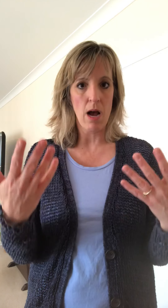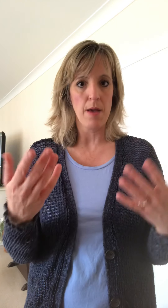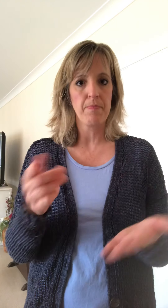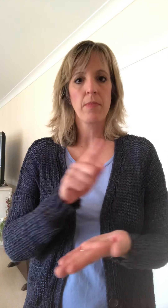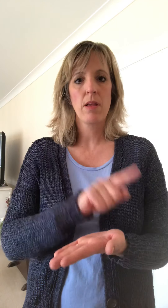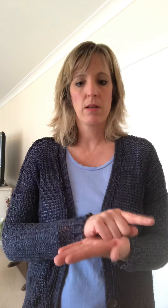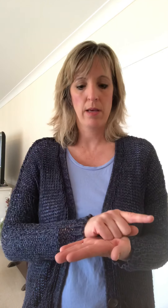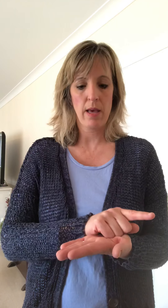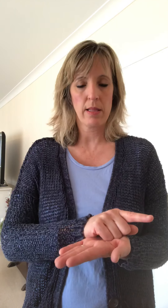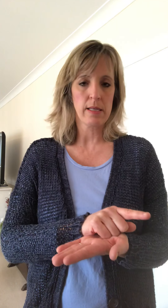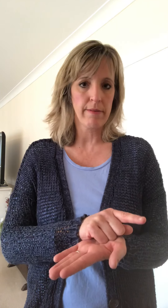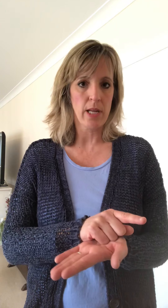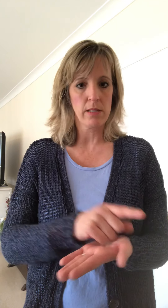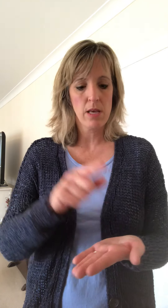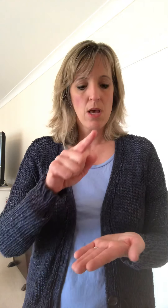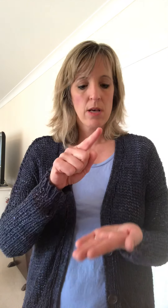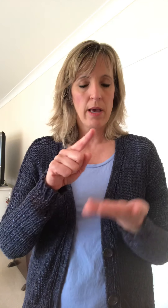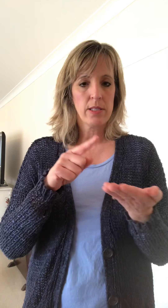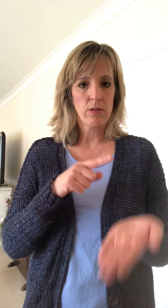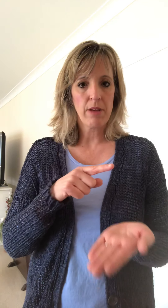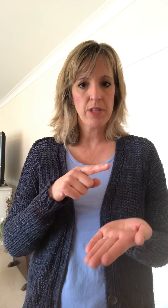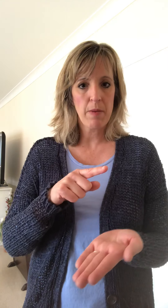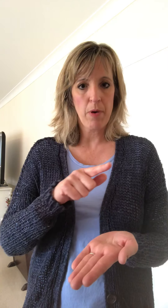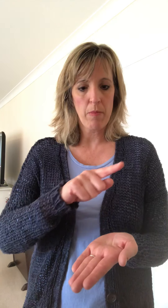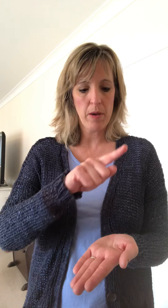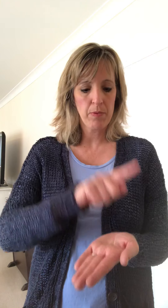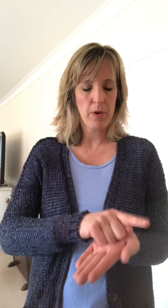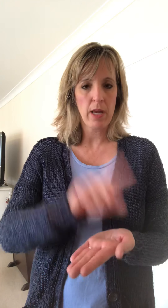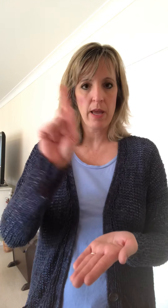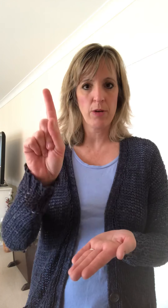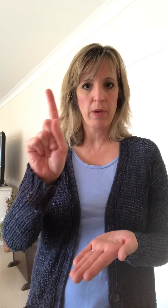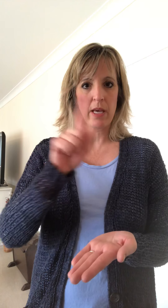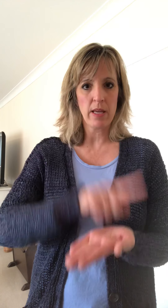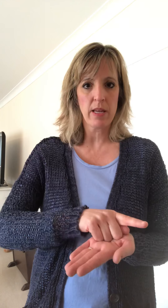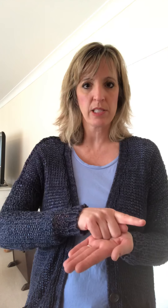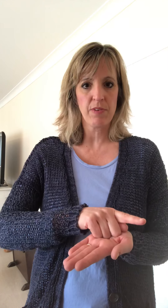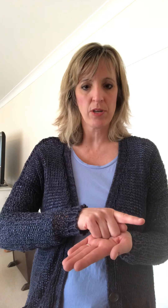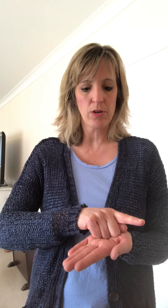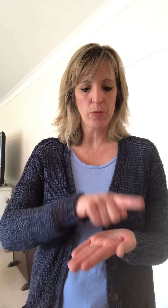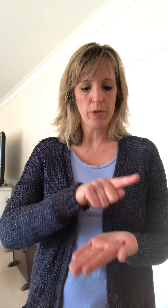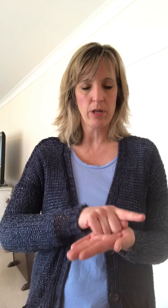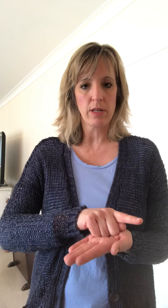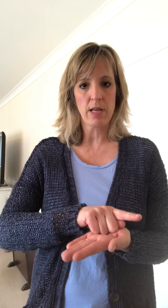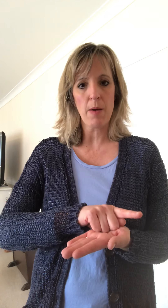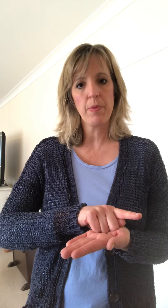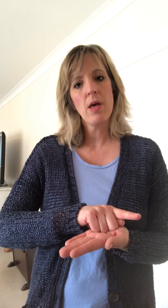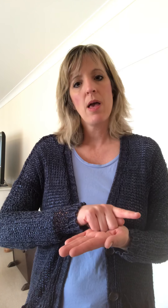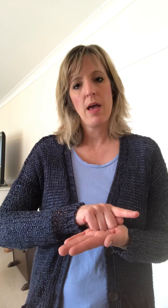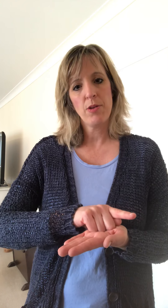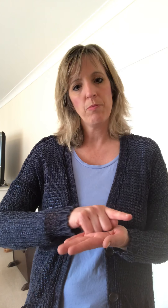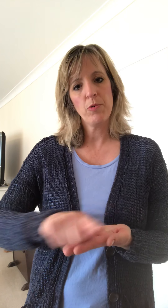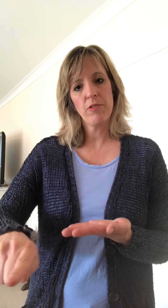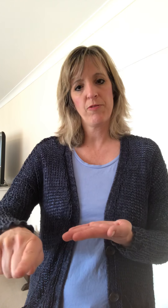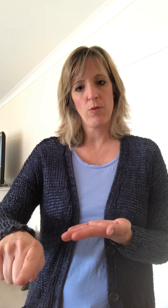time, okay, like 7 days. Okay, so left hand palm up, right hand you make an index finger, you put it on top, and you move it